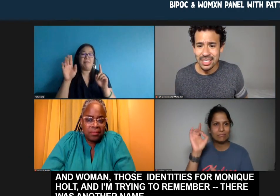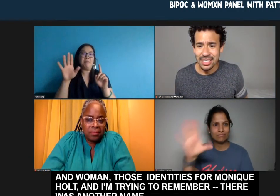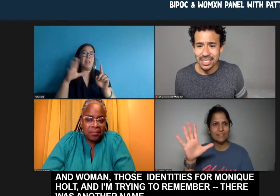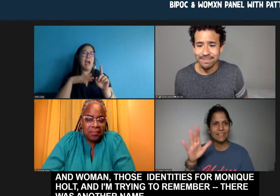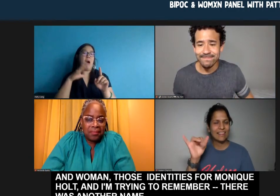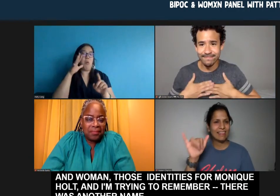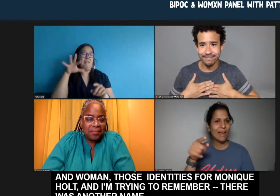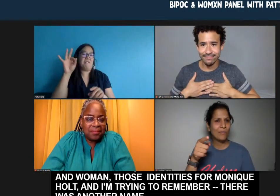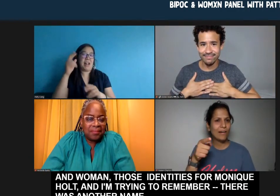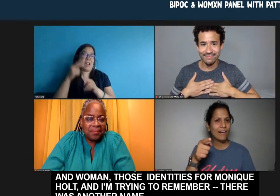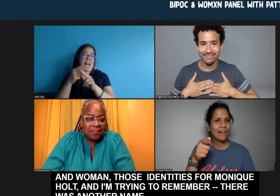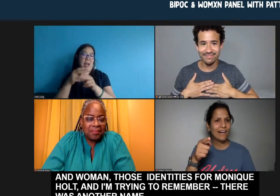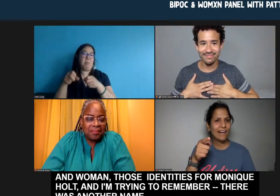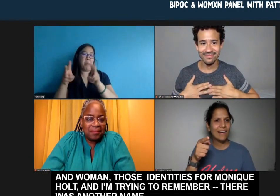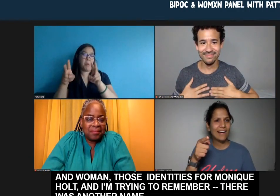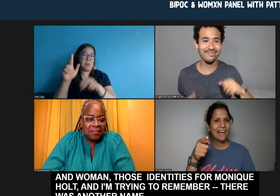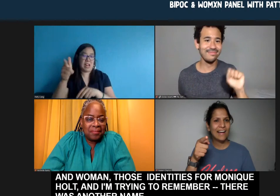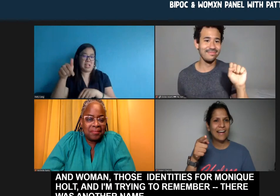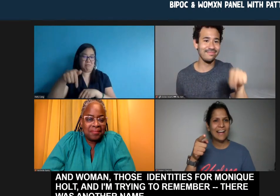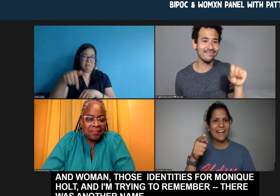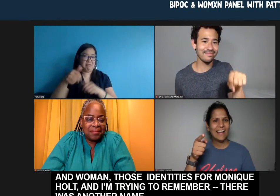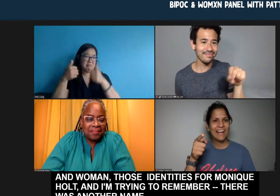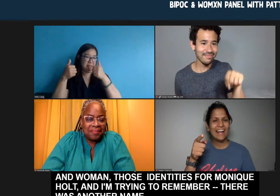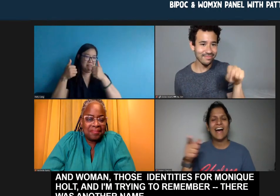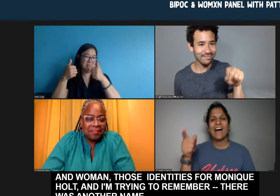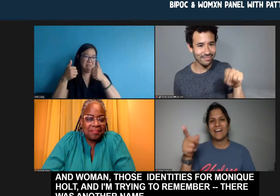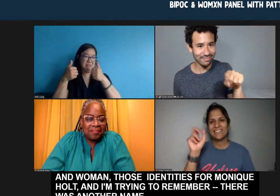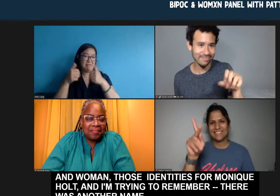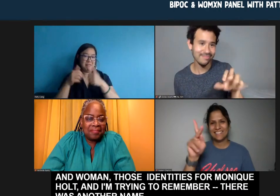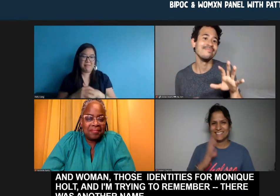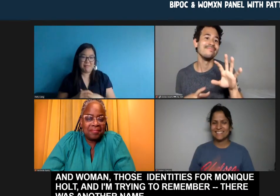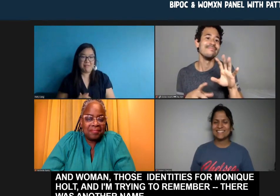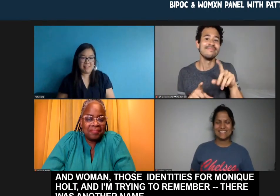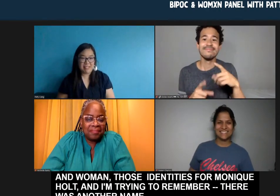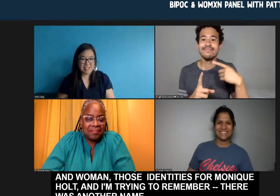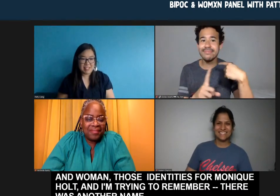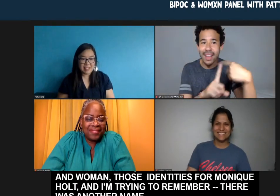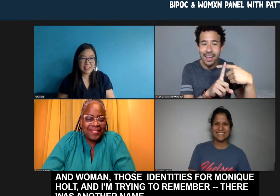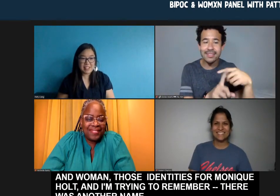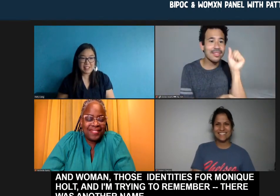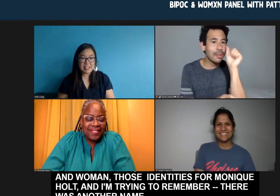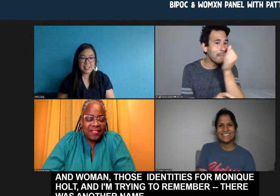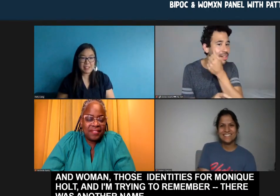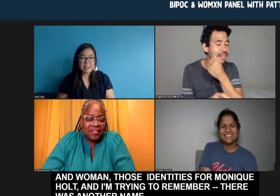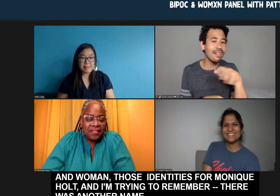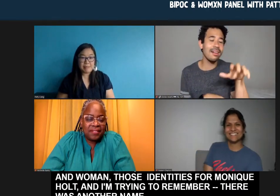his name? Oh my gosh, I don't remember. We'll post it later. We'll post the name later. But yeah, but